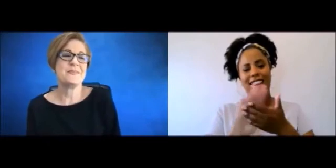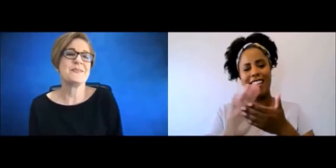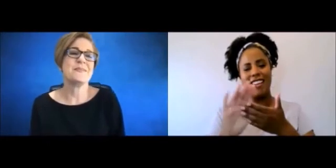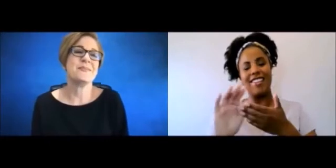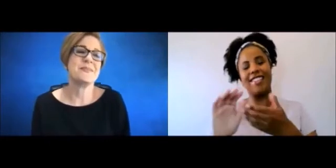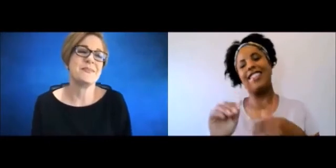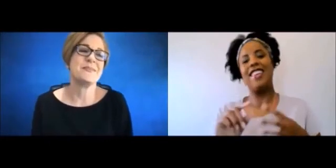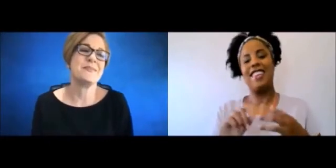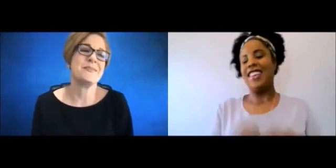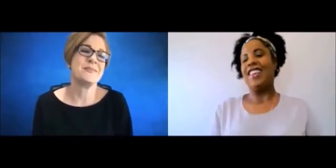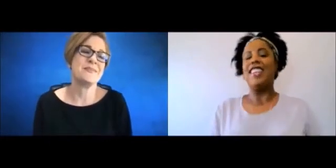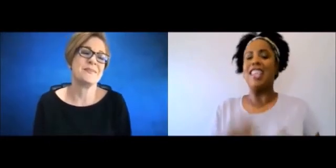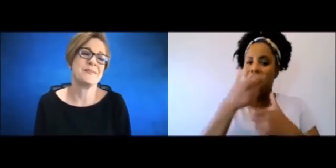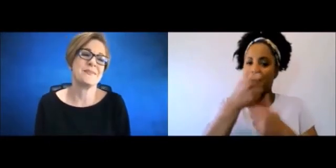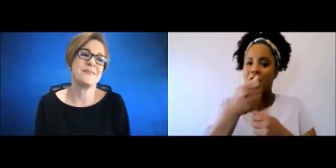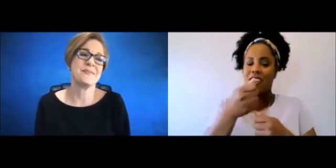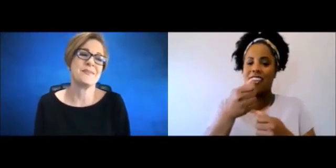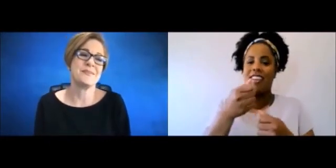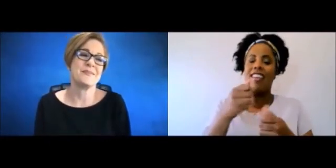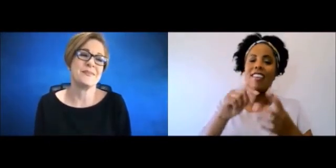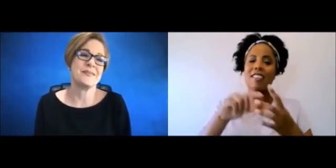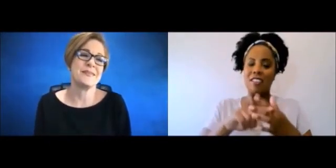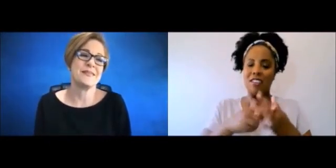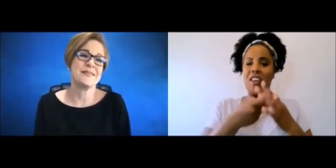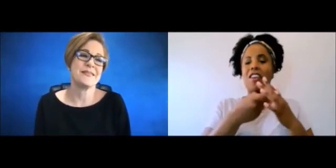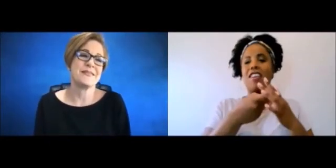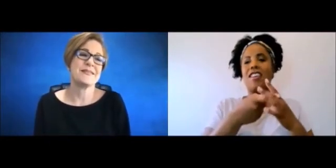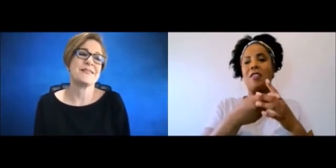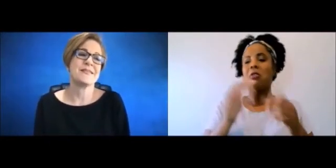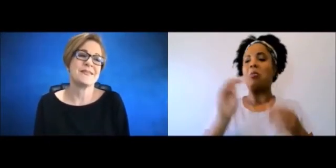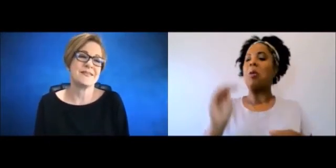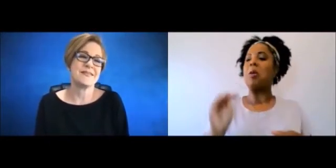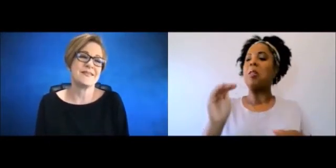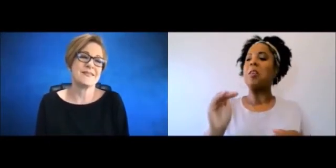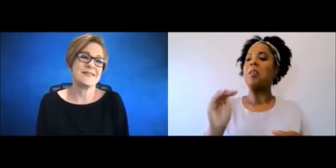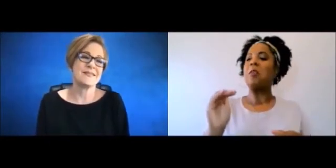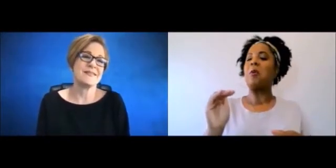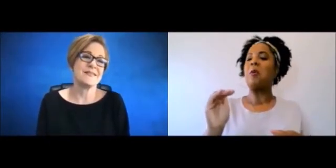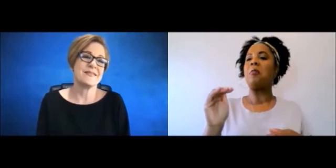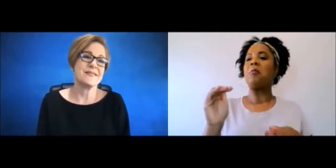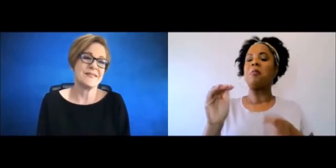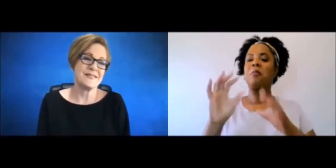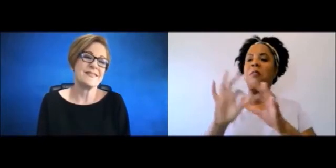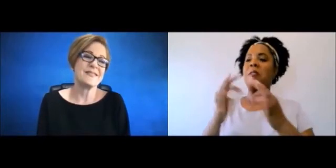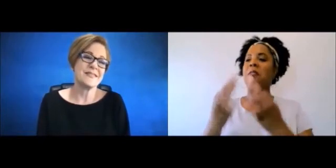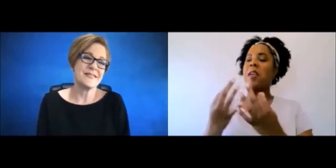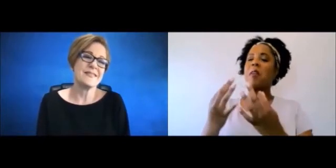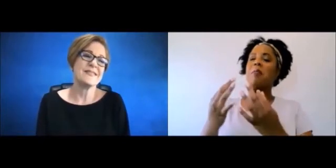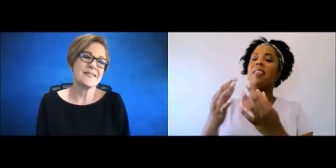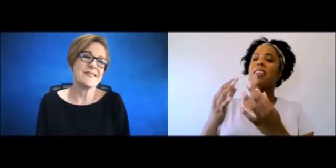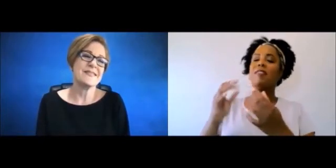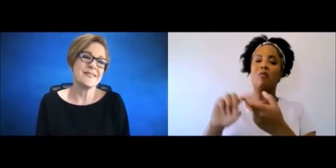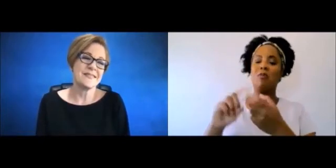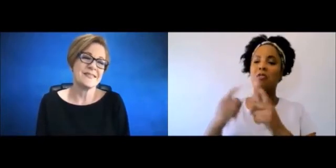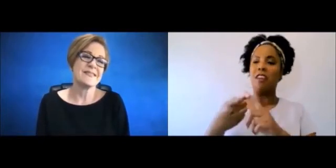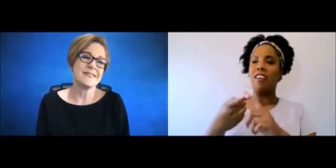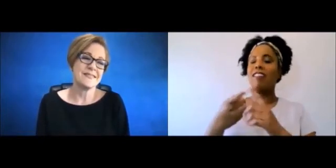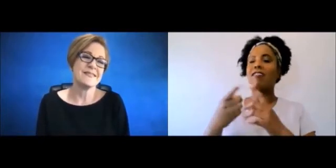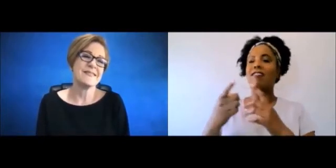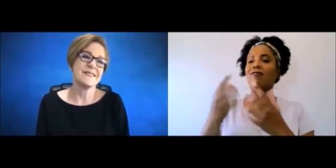Wow, that's so nice. It's interesting that it all began when you were small and you were observing your